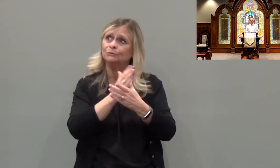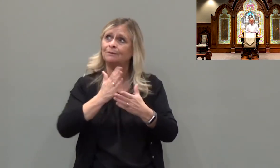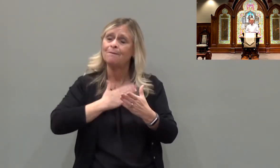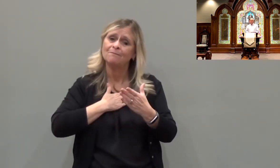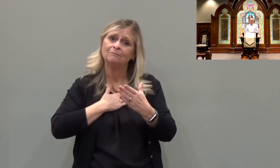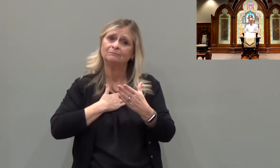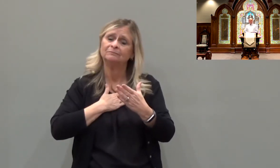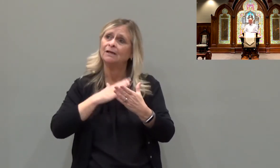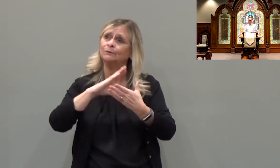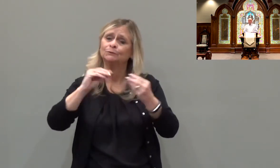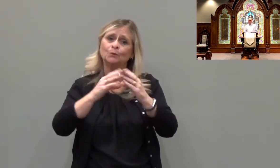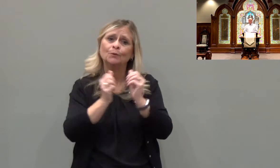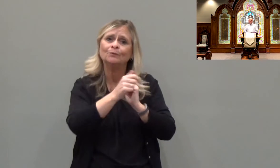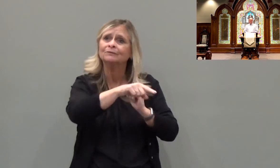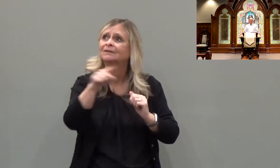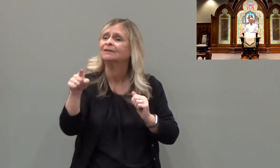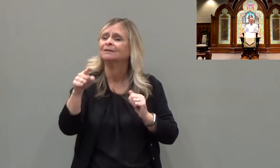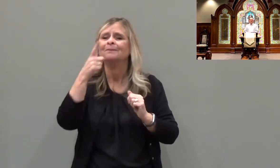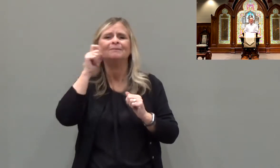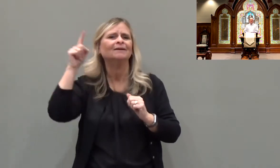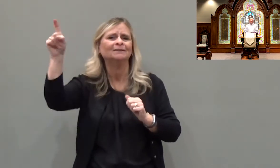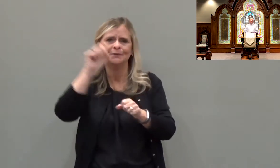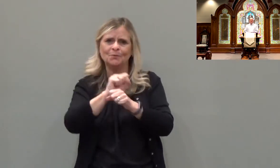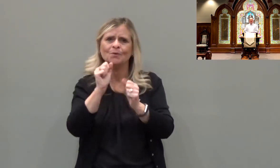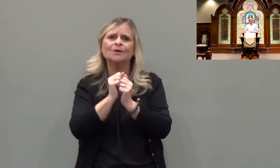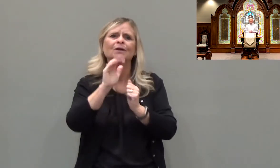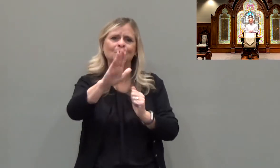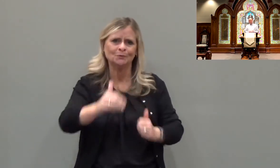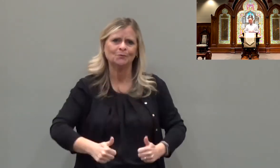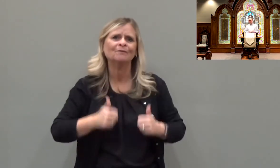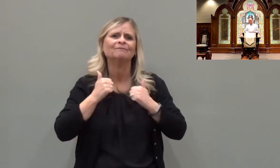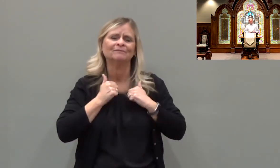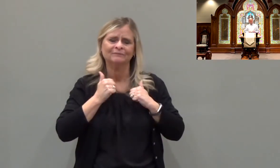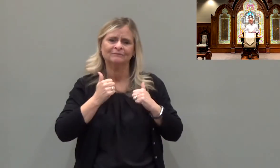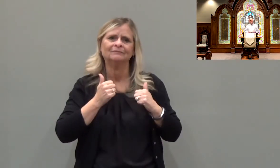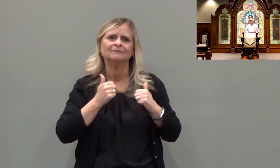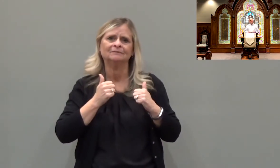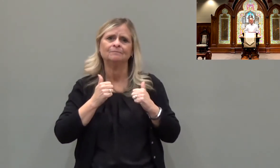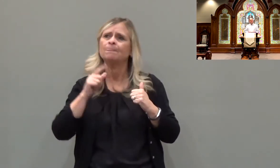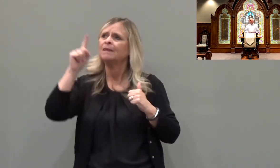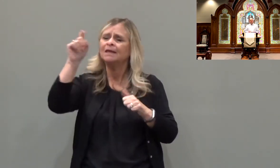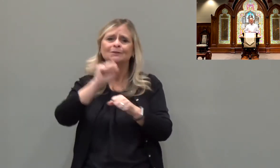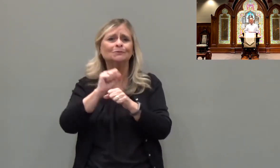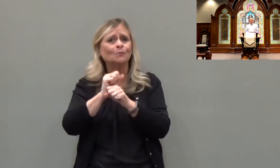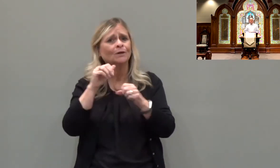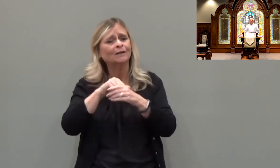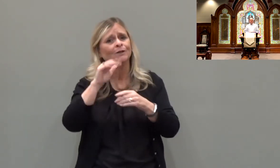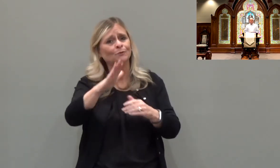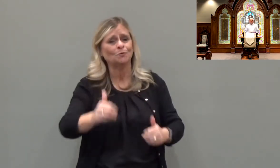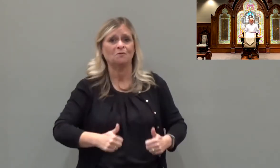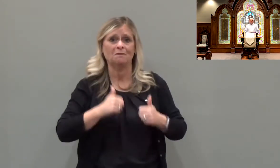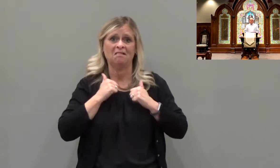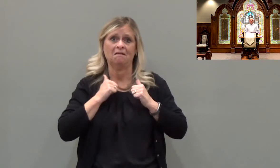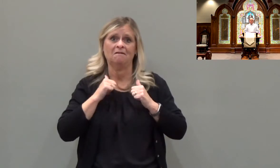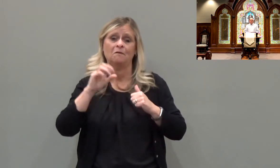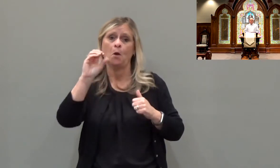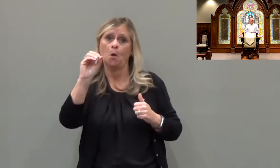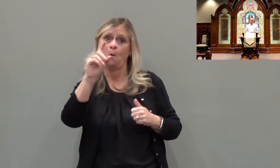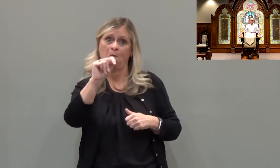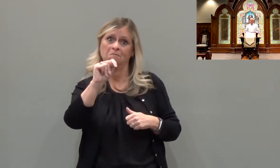Because God has worked in your life and is working in your life. God may be working in your life on overtime